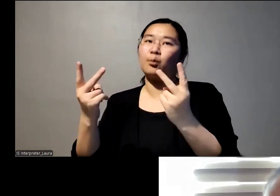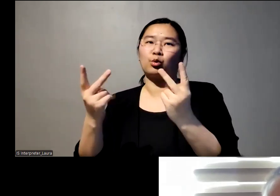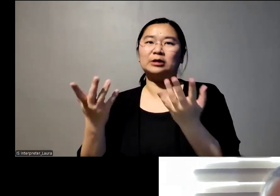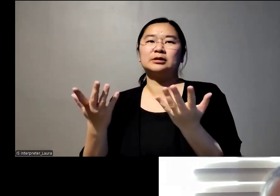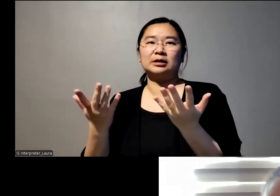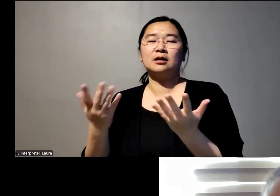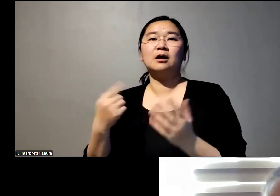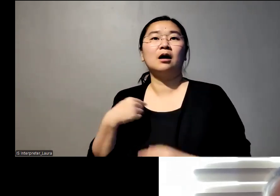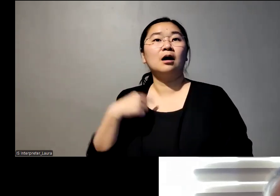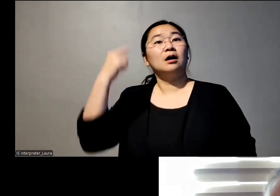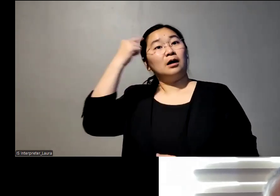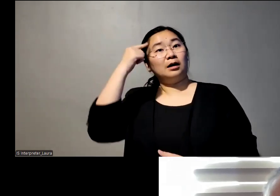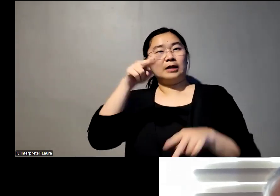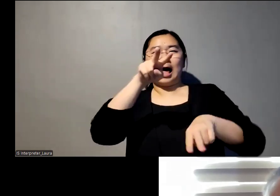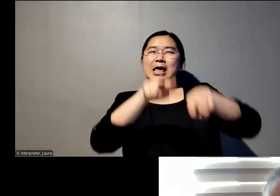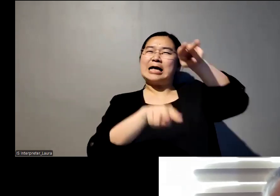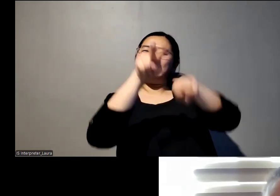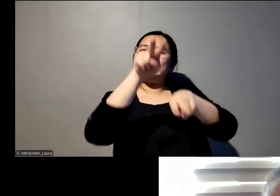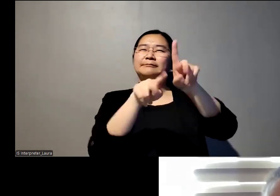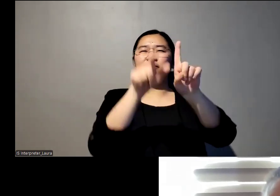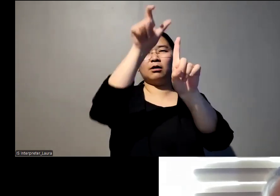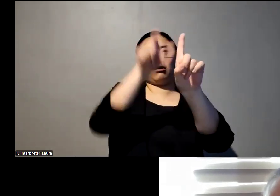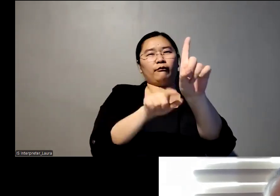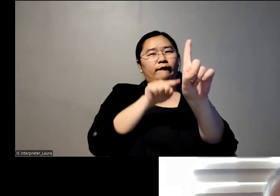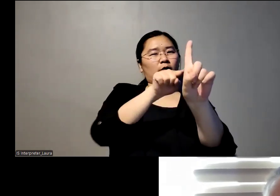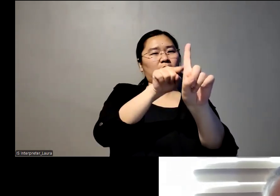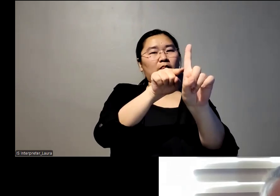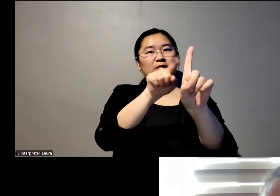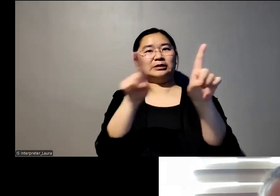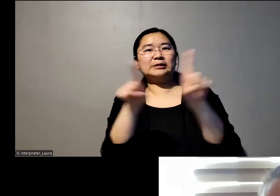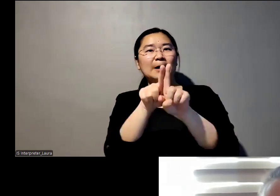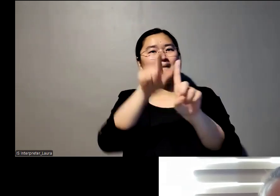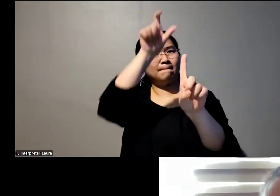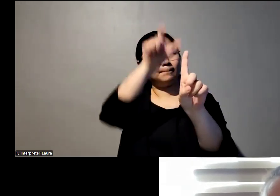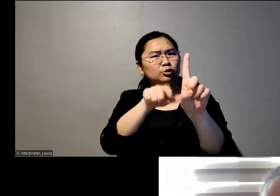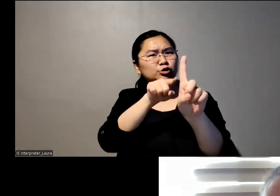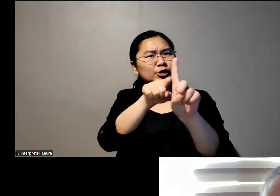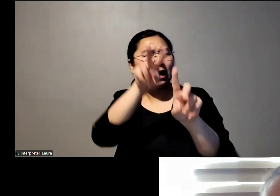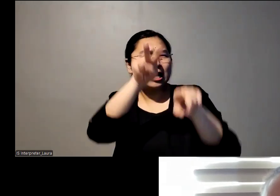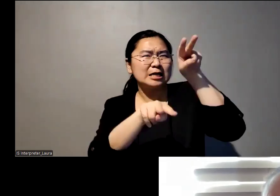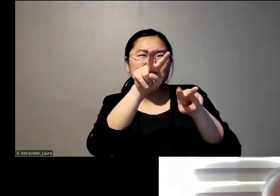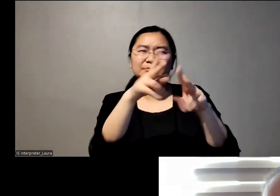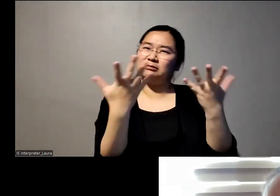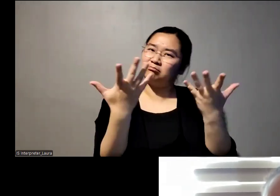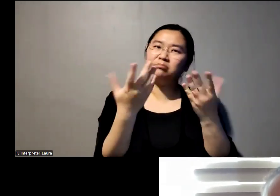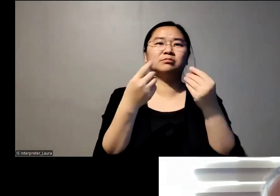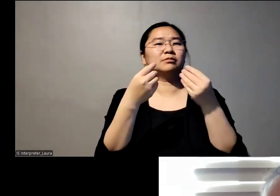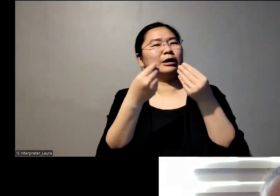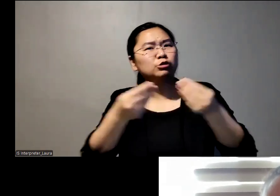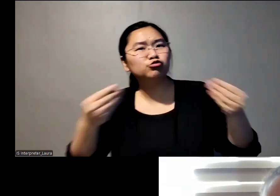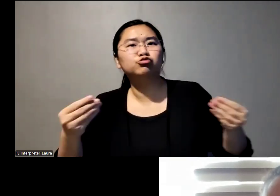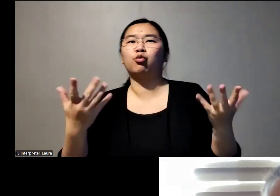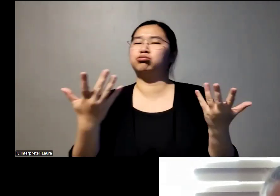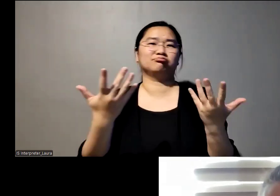would not support this particular individual because of her institutional past. So that is something, and my other